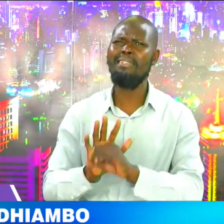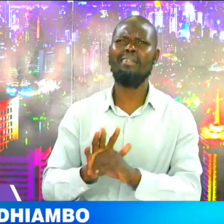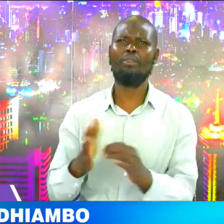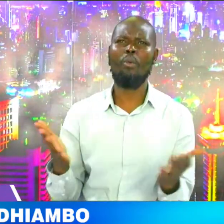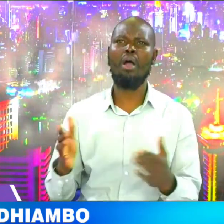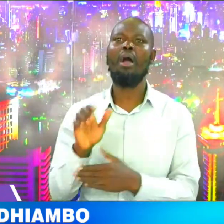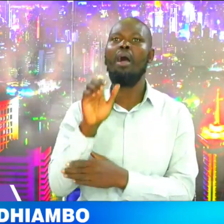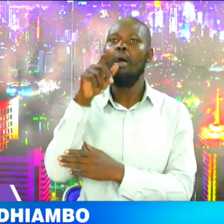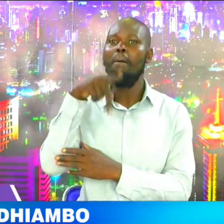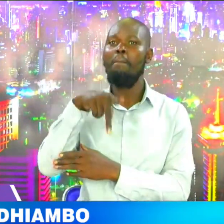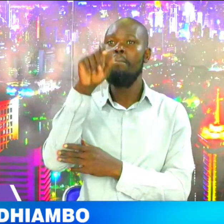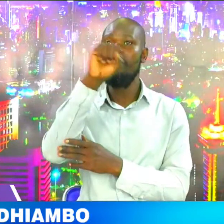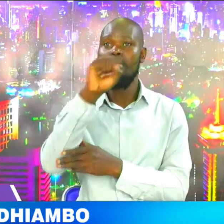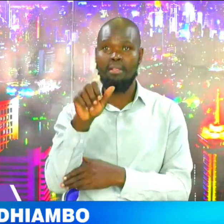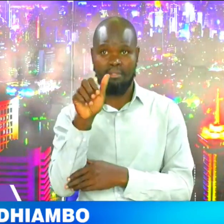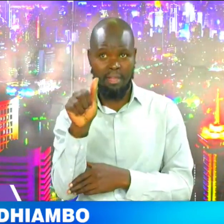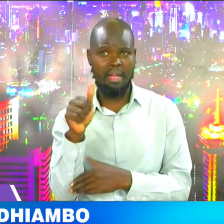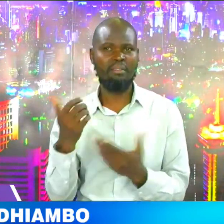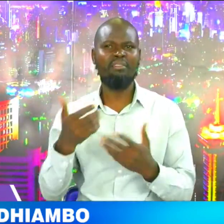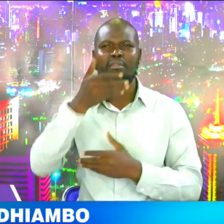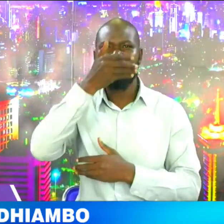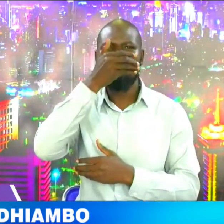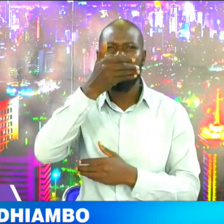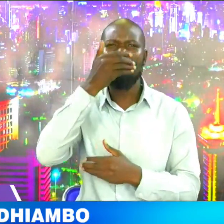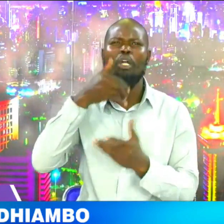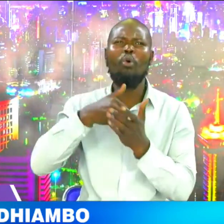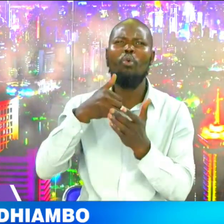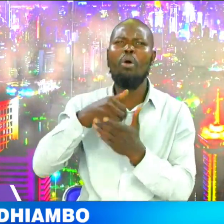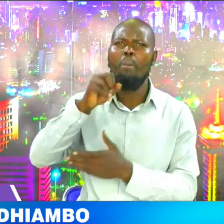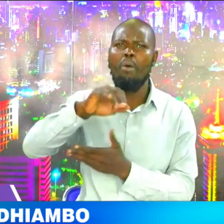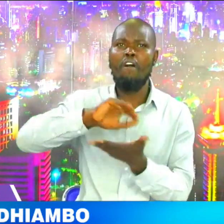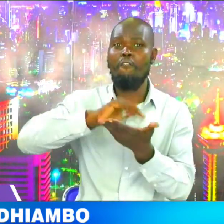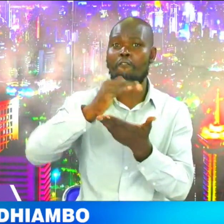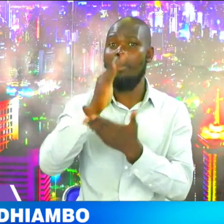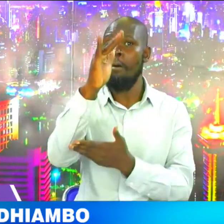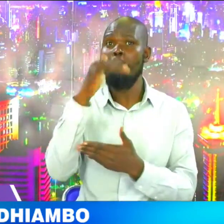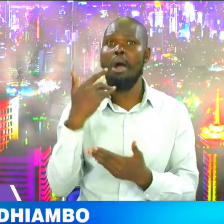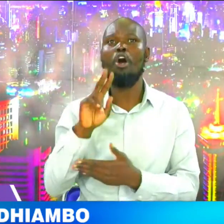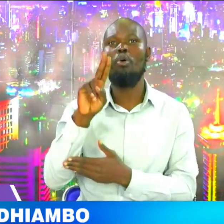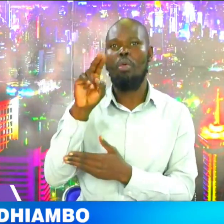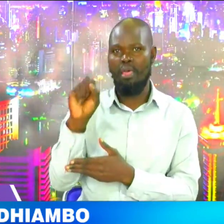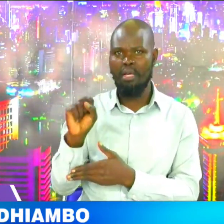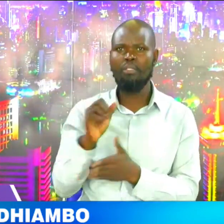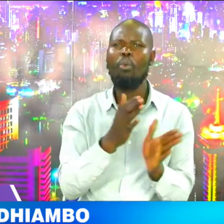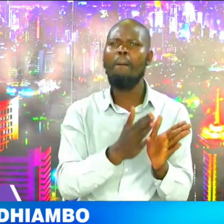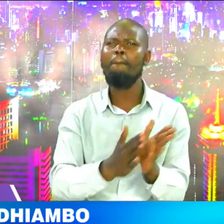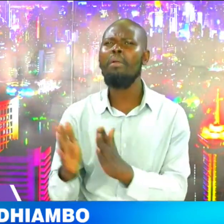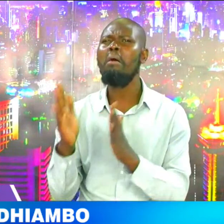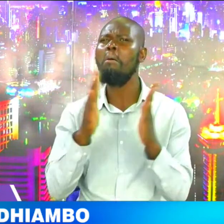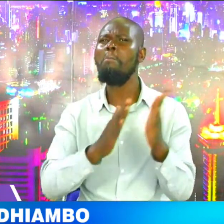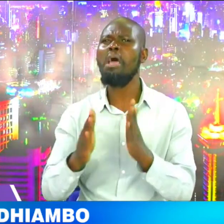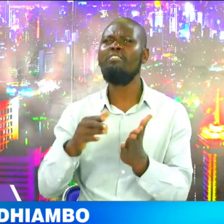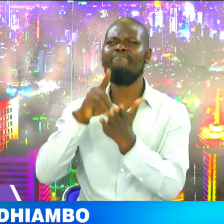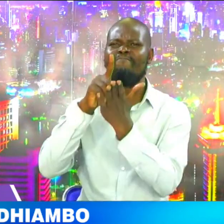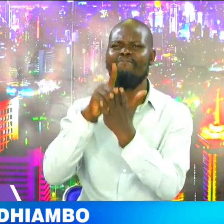a $26.8 million oxygen processing plant at Nandi Hills Sub-County Hospital, Nandi